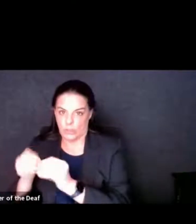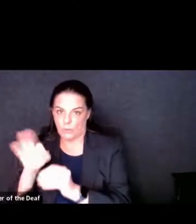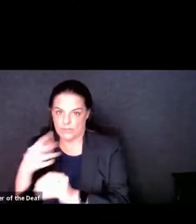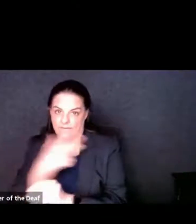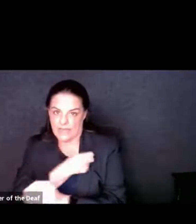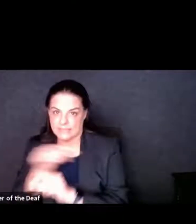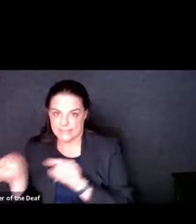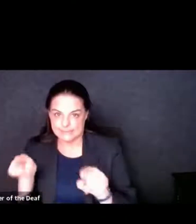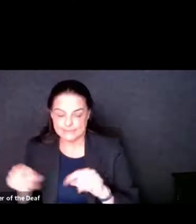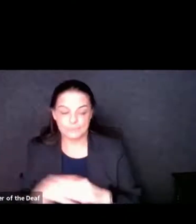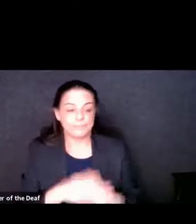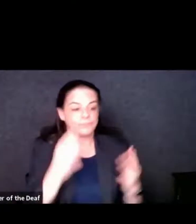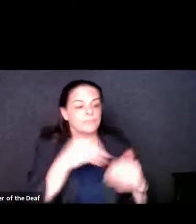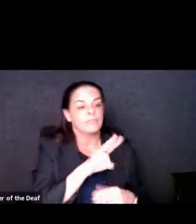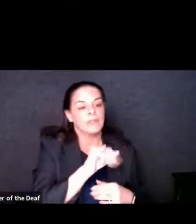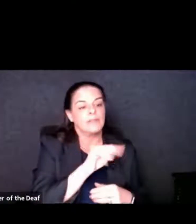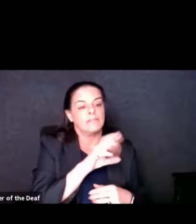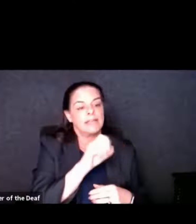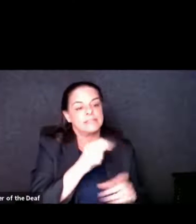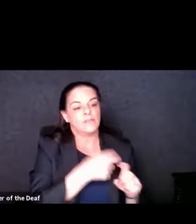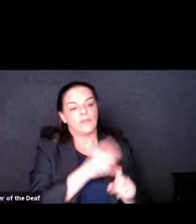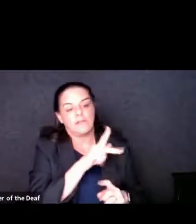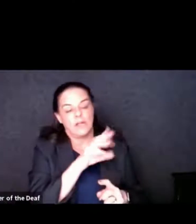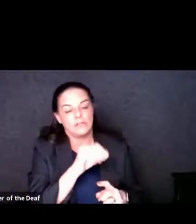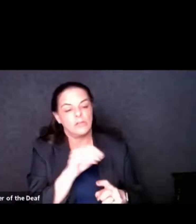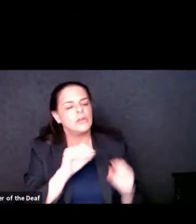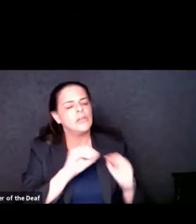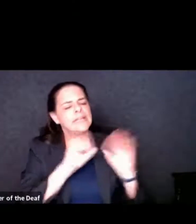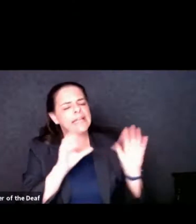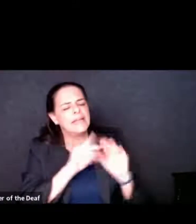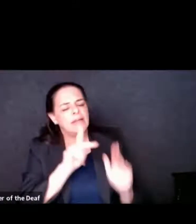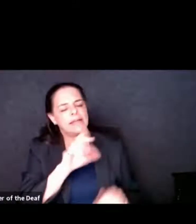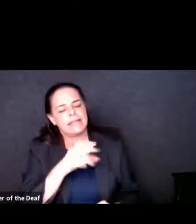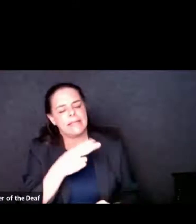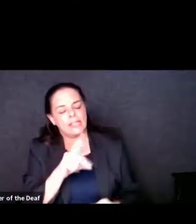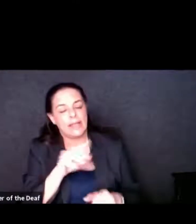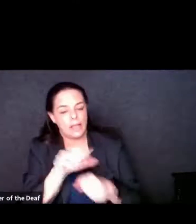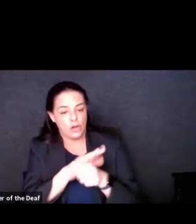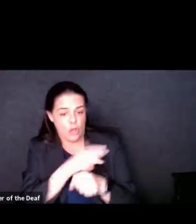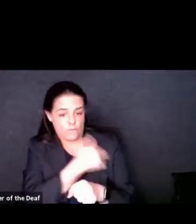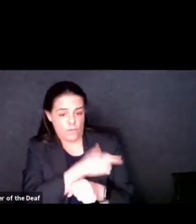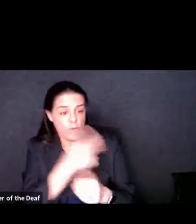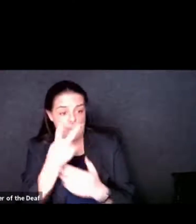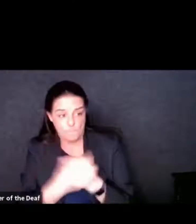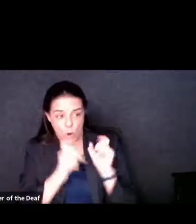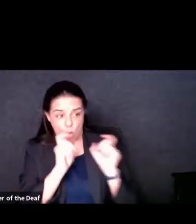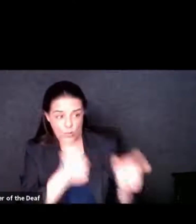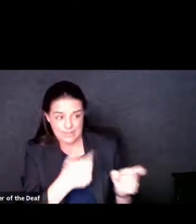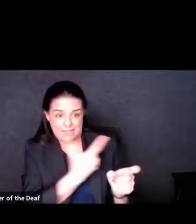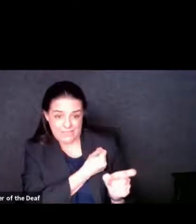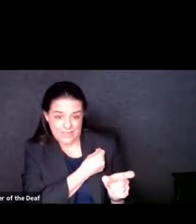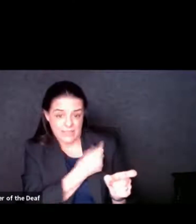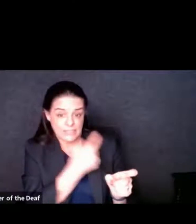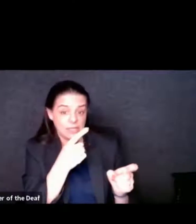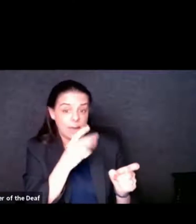From Vincent with Knox News, to clarify, KCHD and local hospitals are both providing vaccines by appointment to the